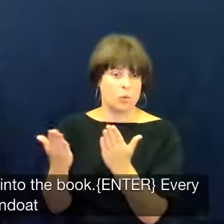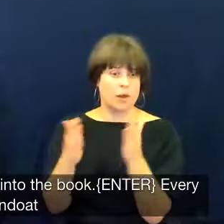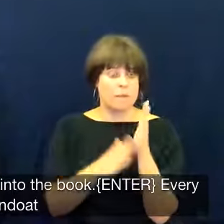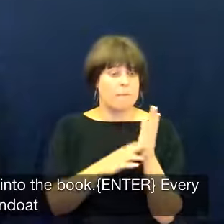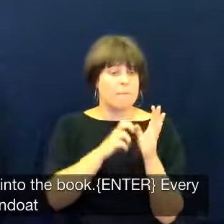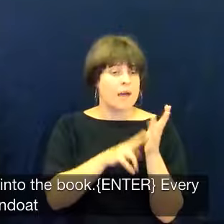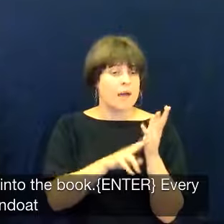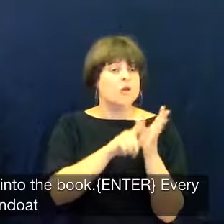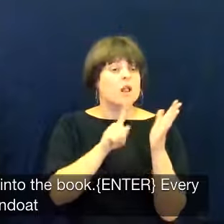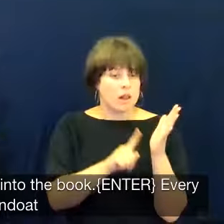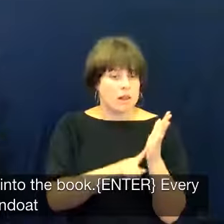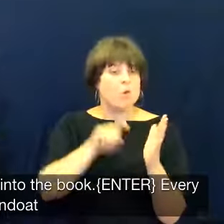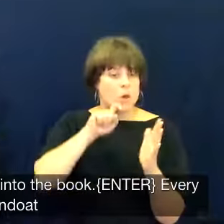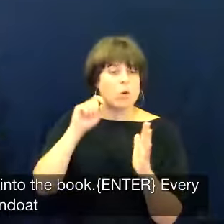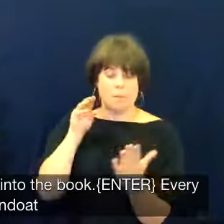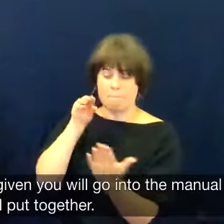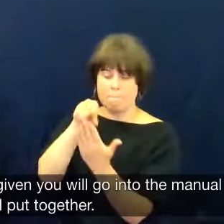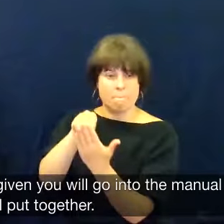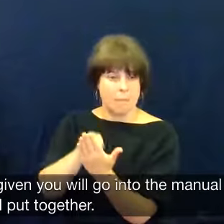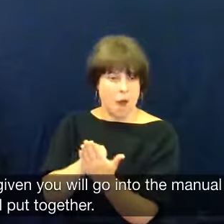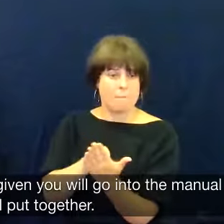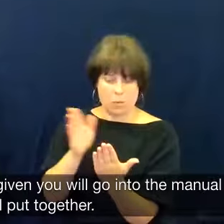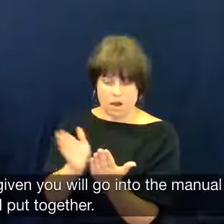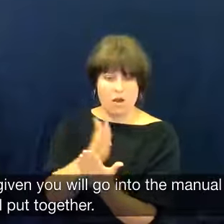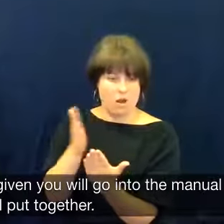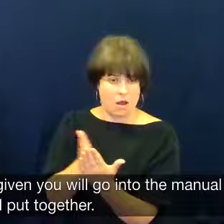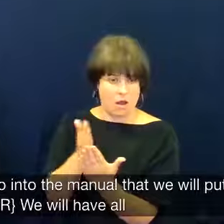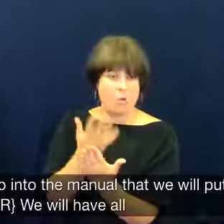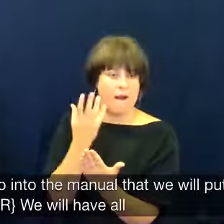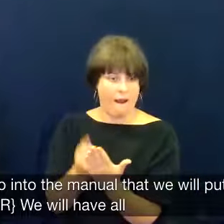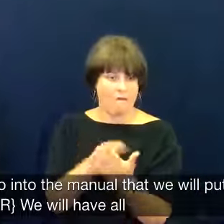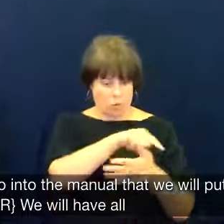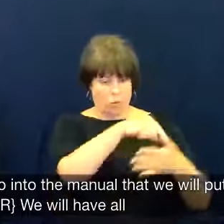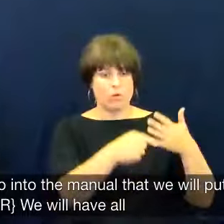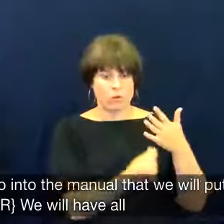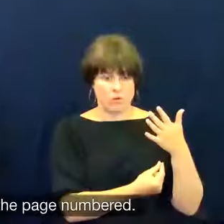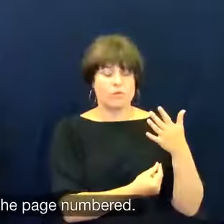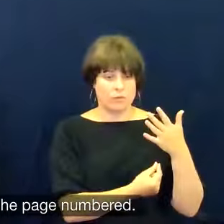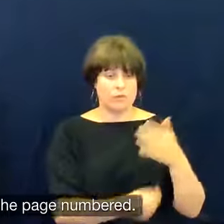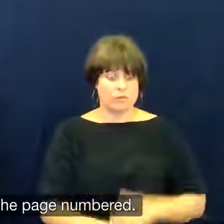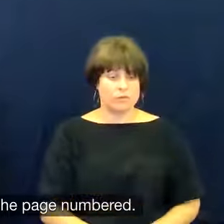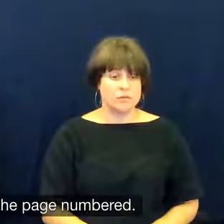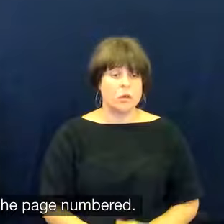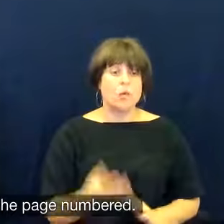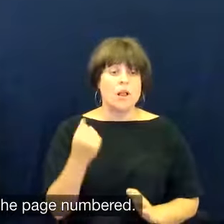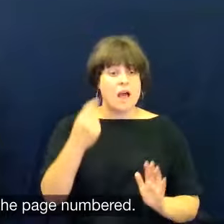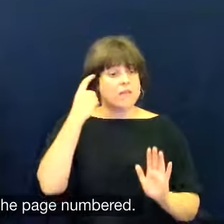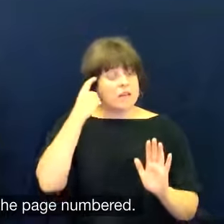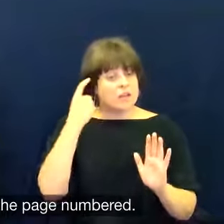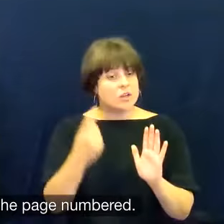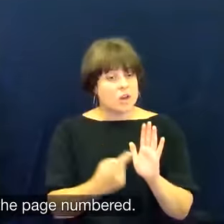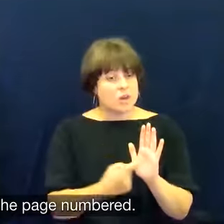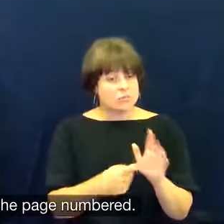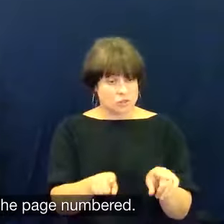put together, and we'll have all the page numbers. So, and it will have the acknowledgements. Most